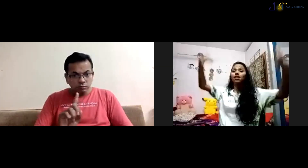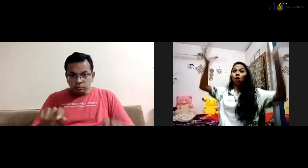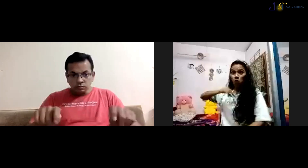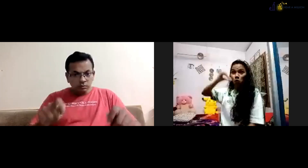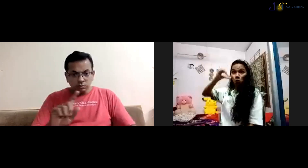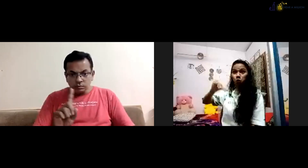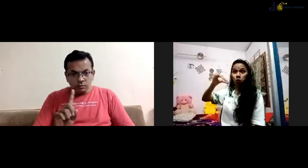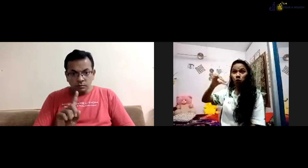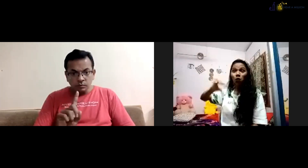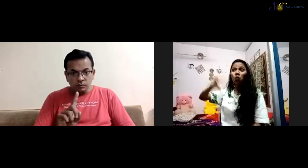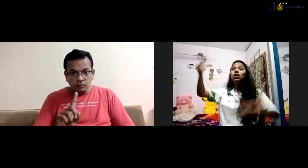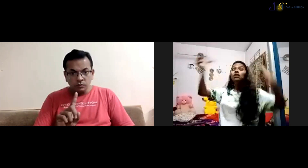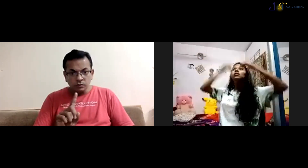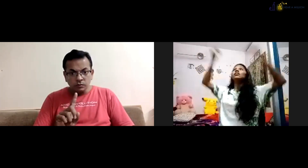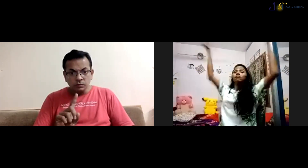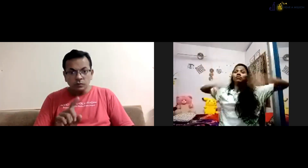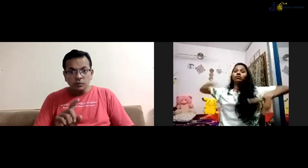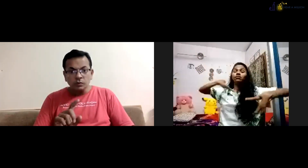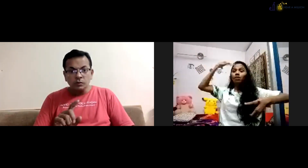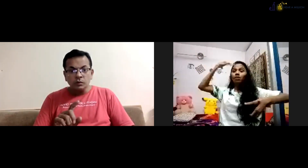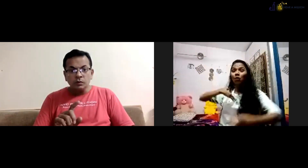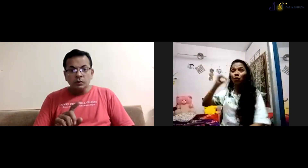no. I cannot do. But yeah.